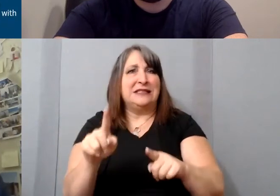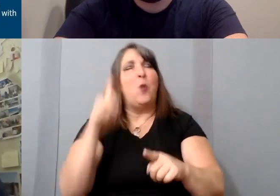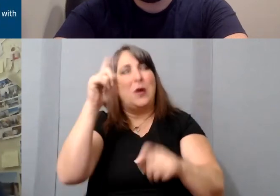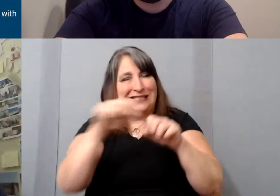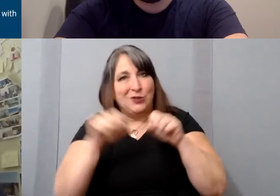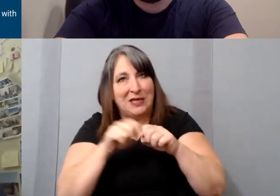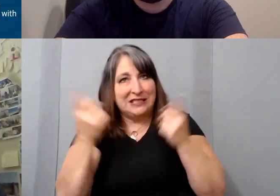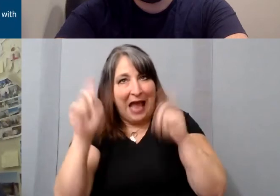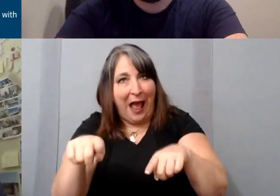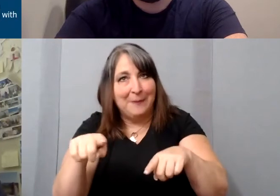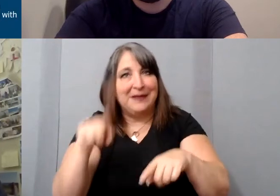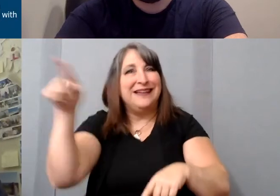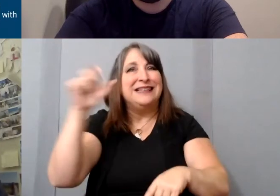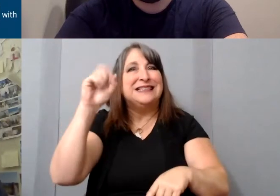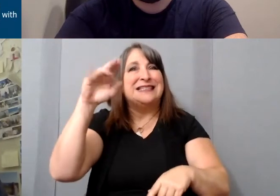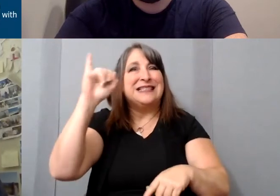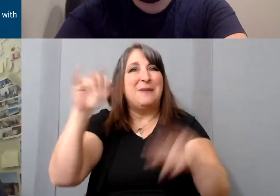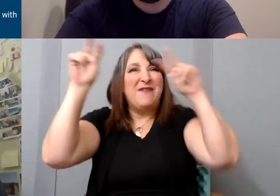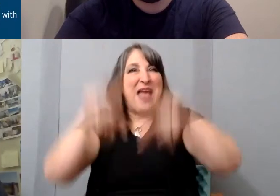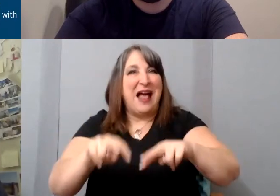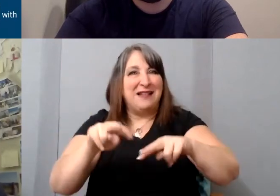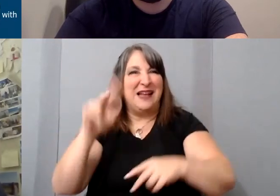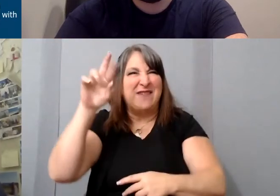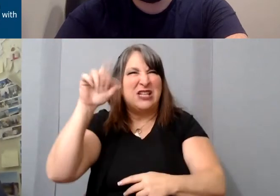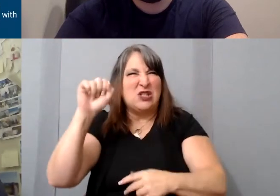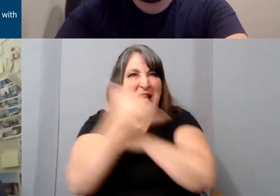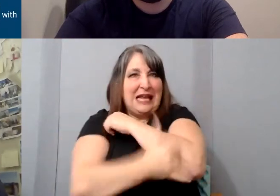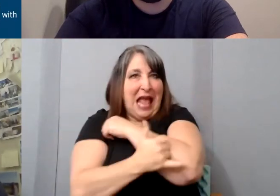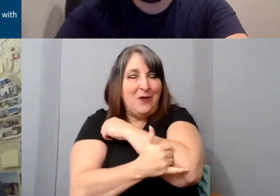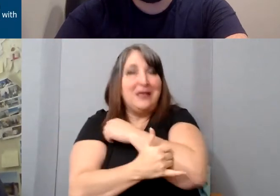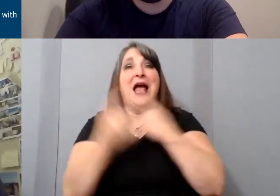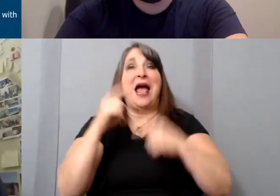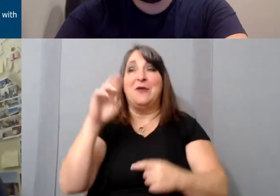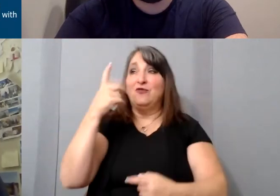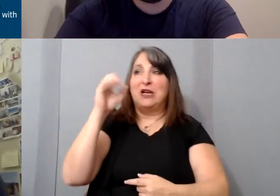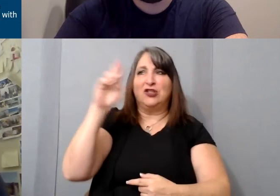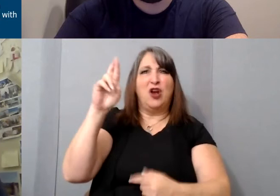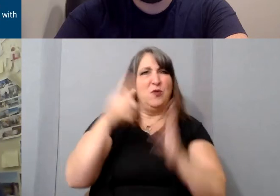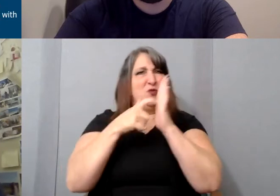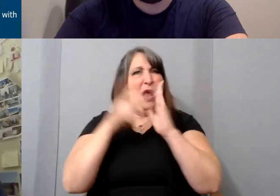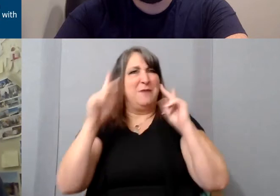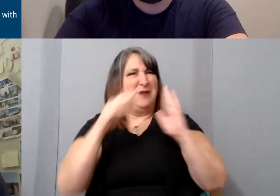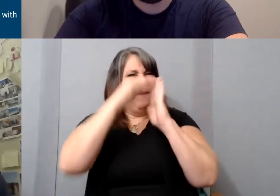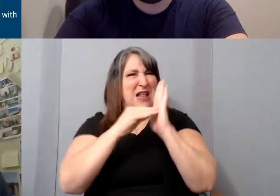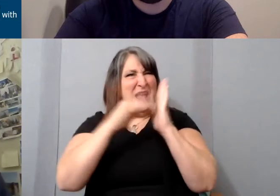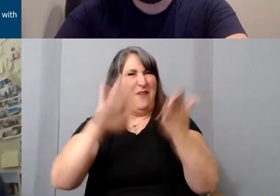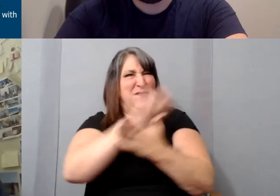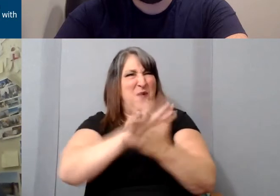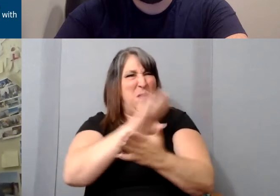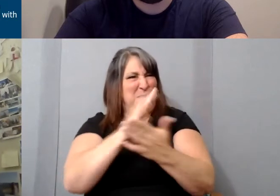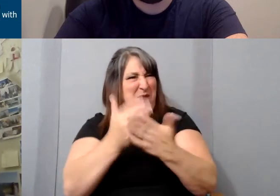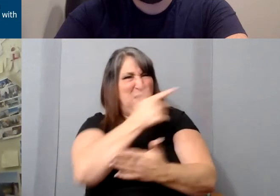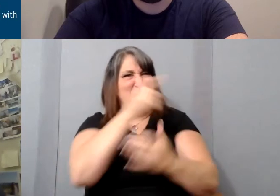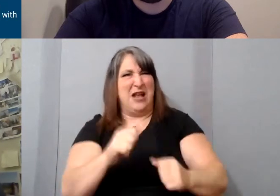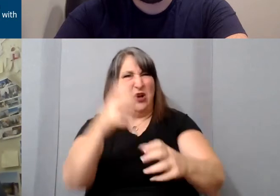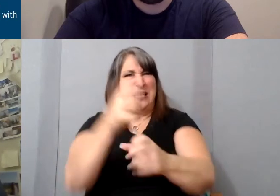situation in Simi Valley in Ventura County, where the registrar was requiring people to fill out a form before they could